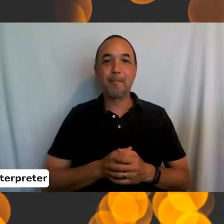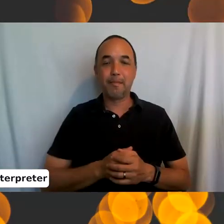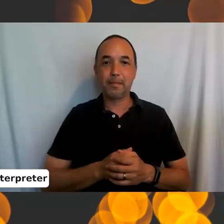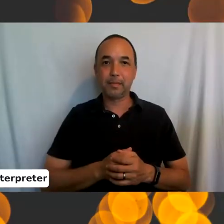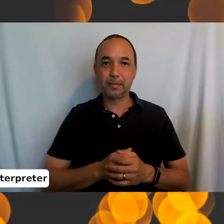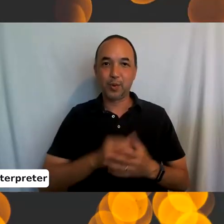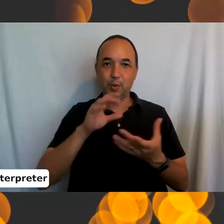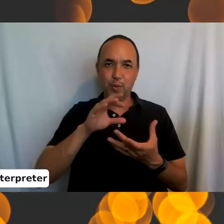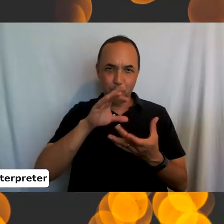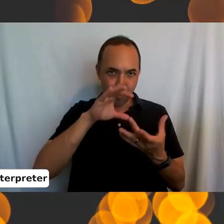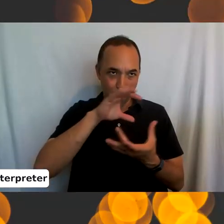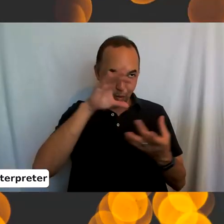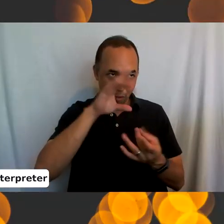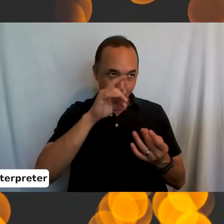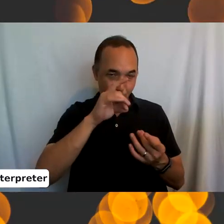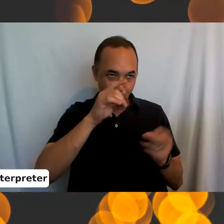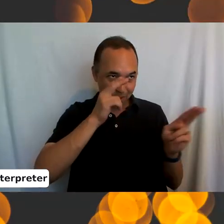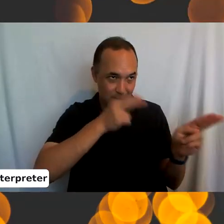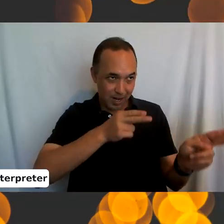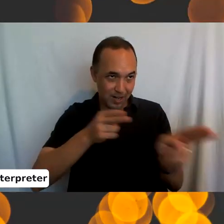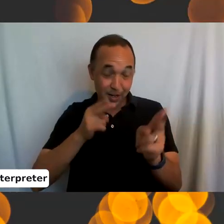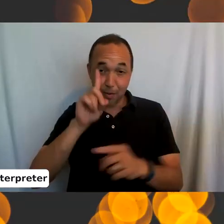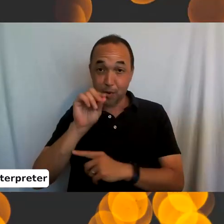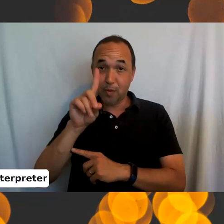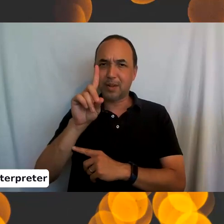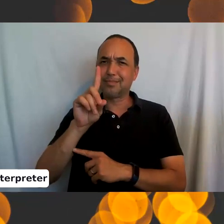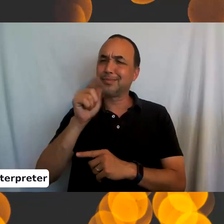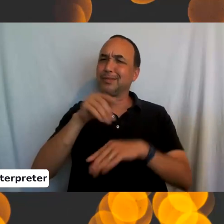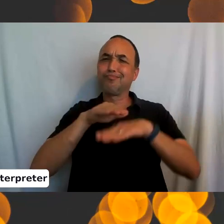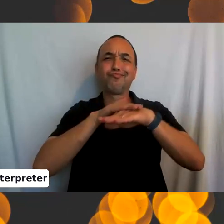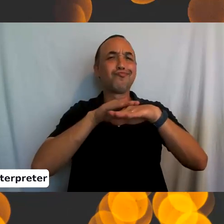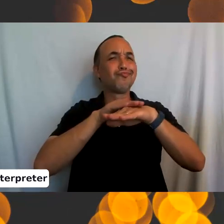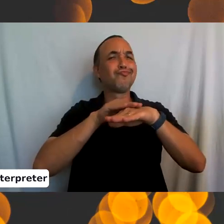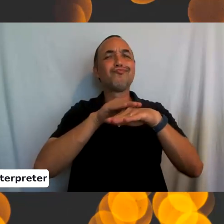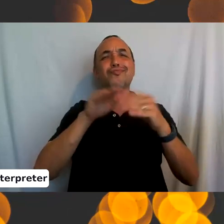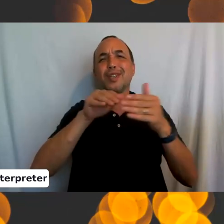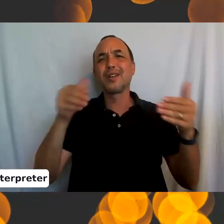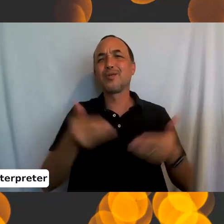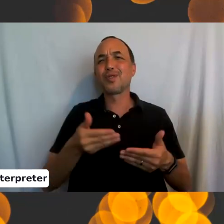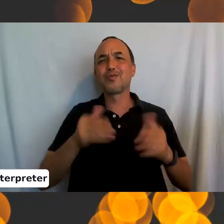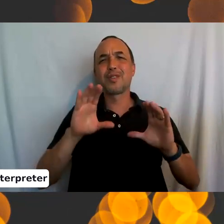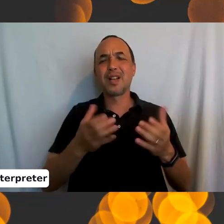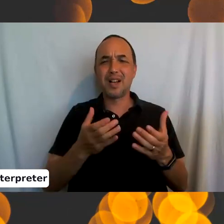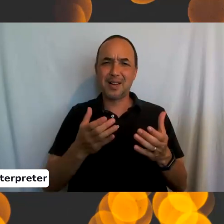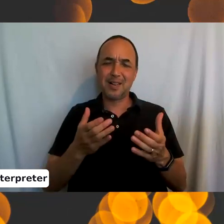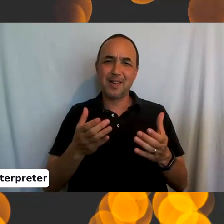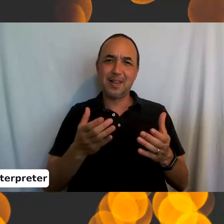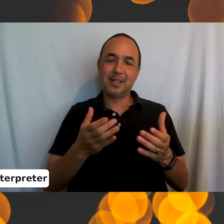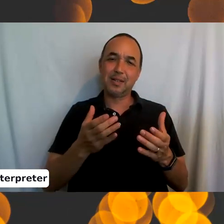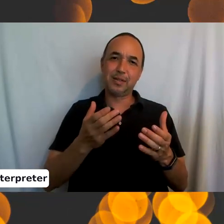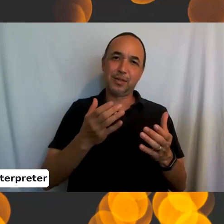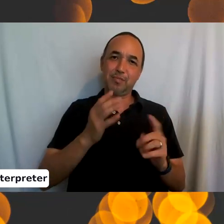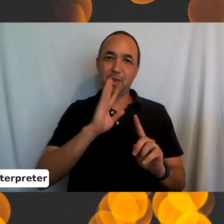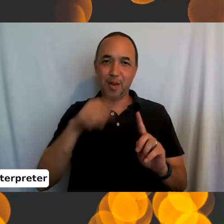Ghost Hunting 101. This is a very high level introductory course when it comes to